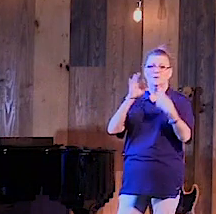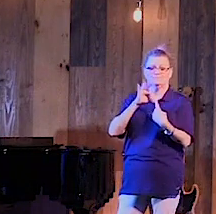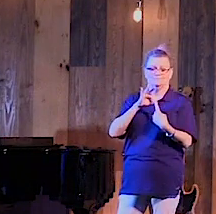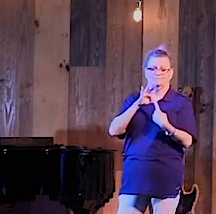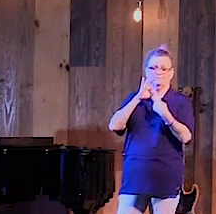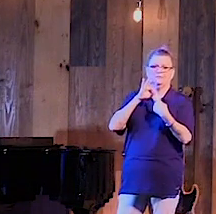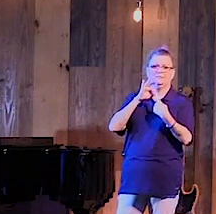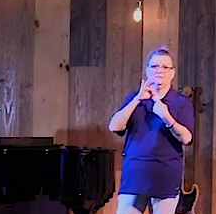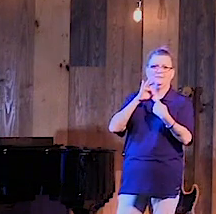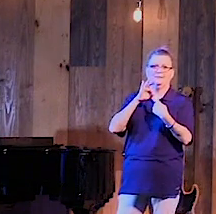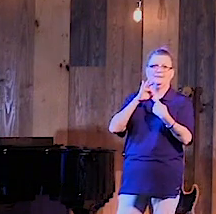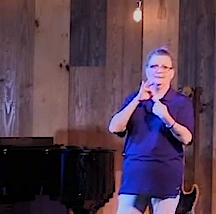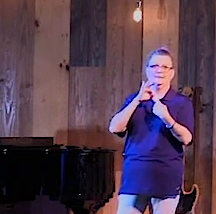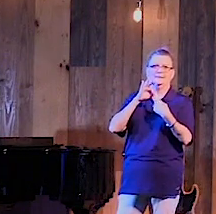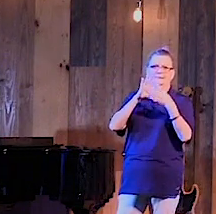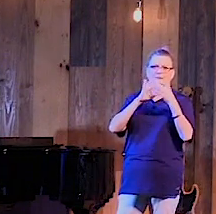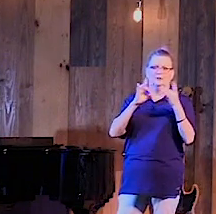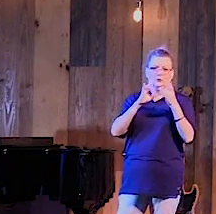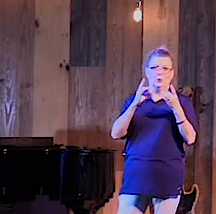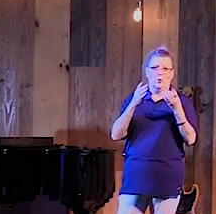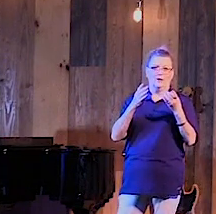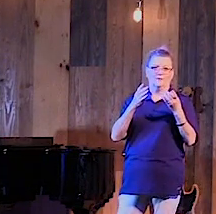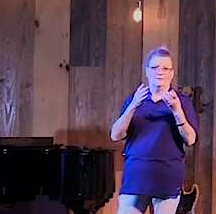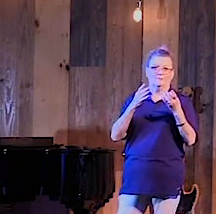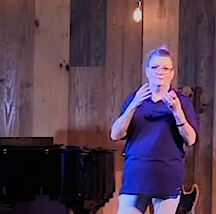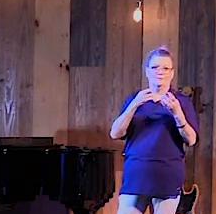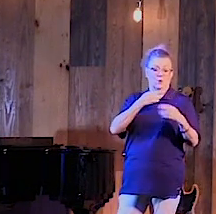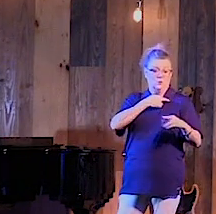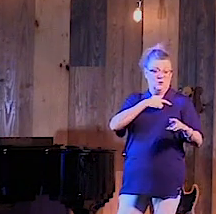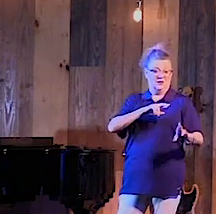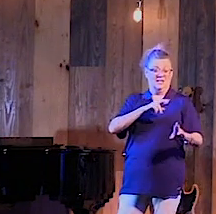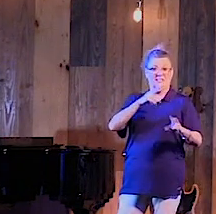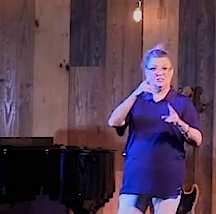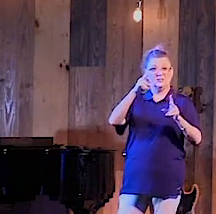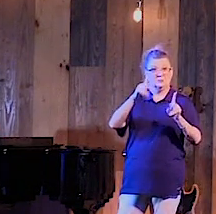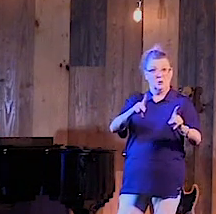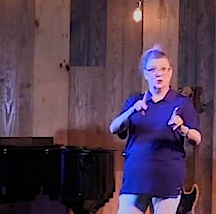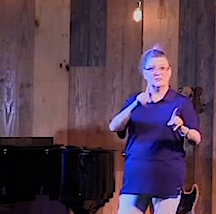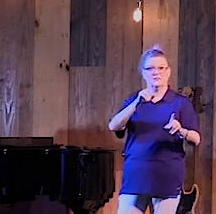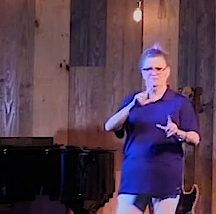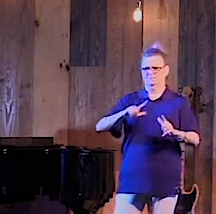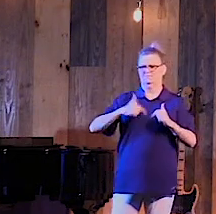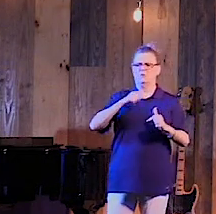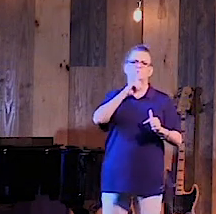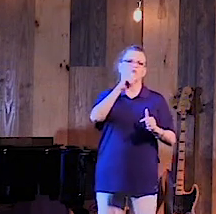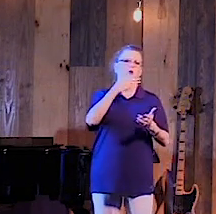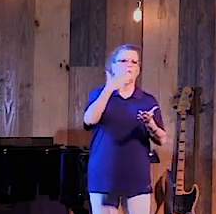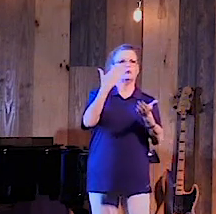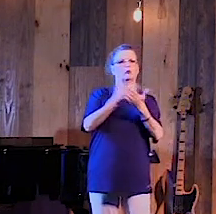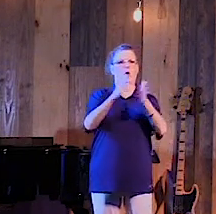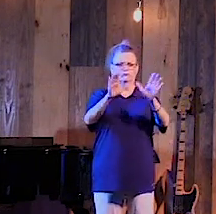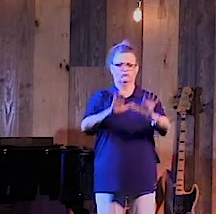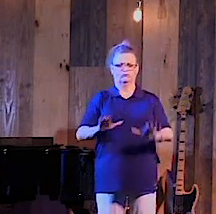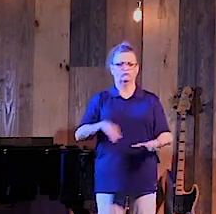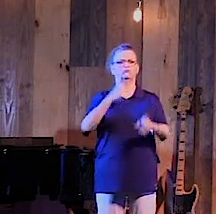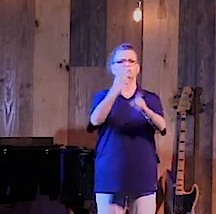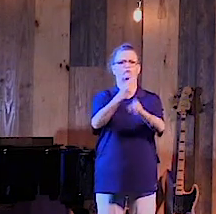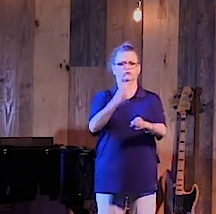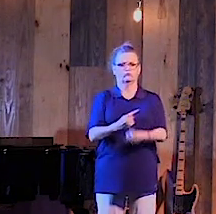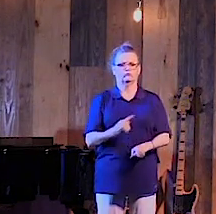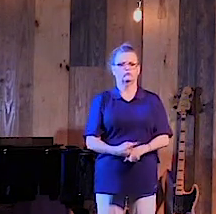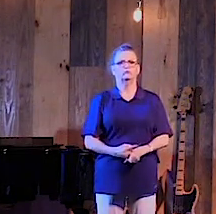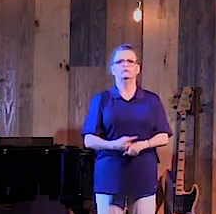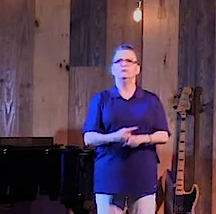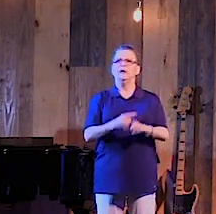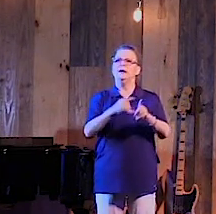telling this parable. It's the religious person who's lived a really good life, done all the right things, behaved morally,